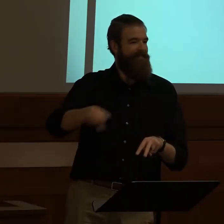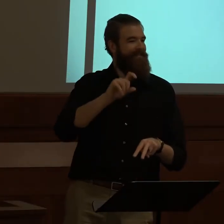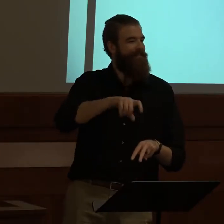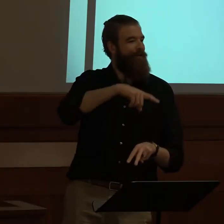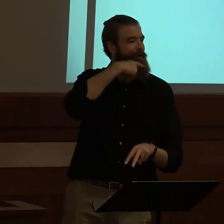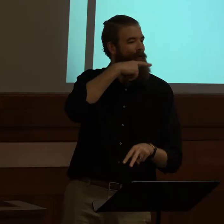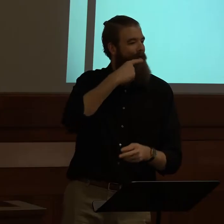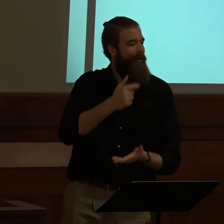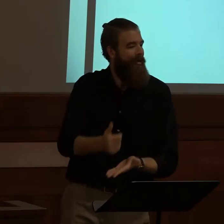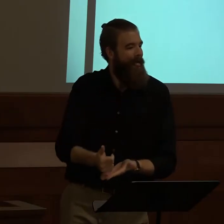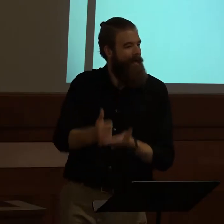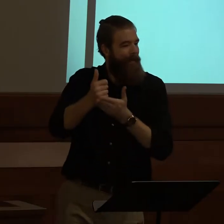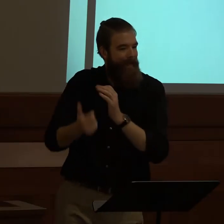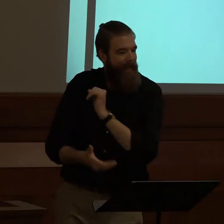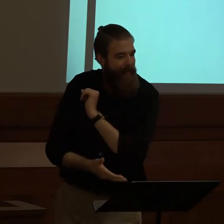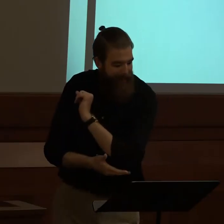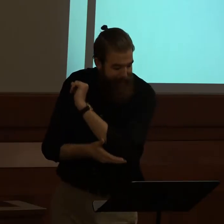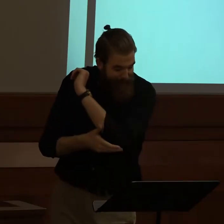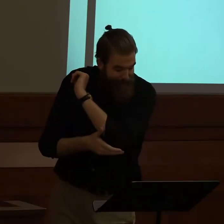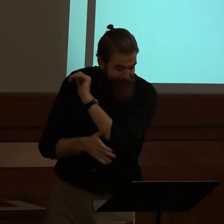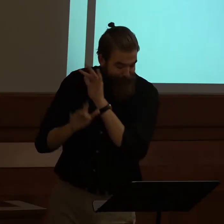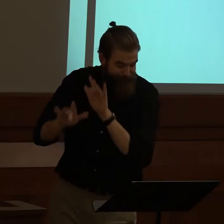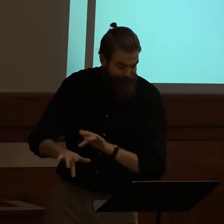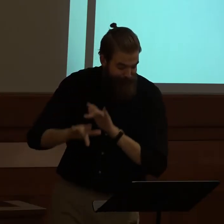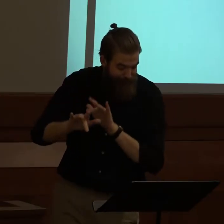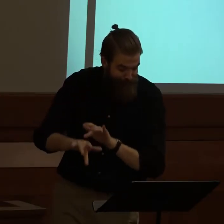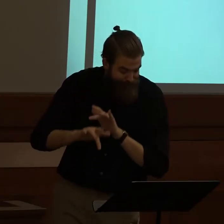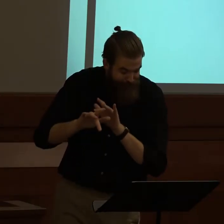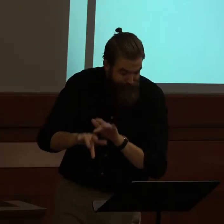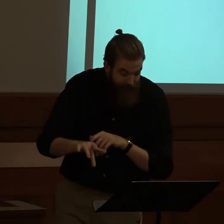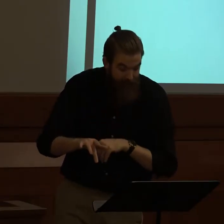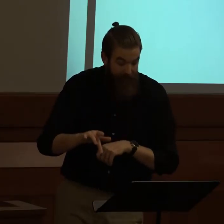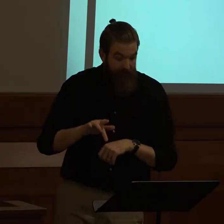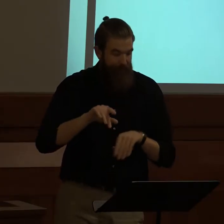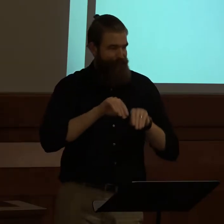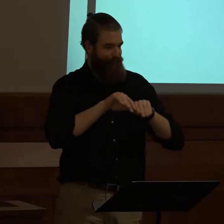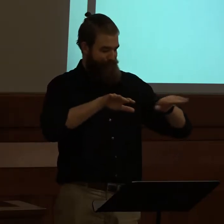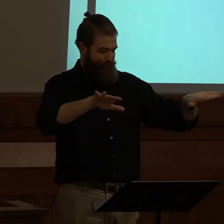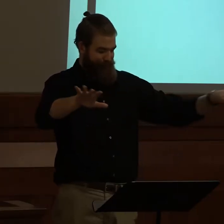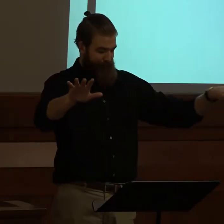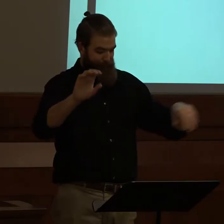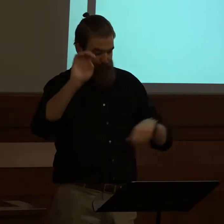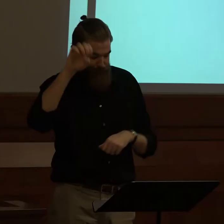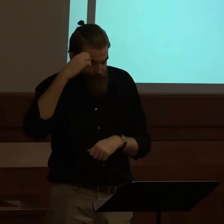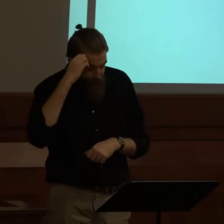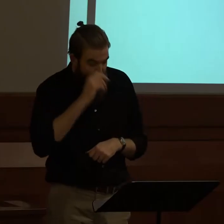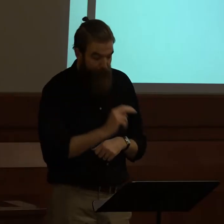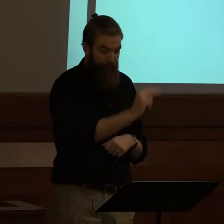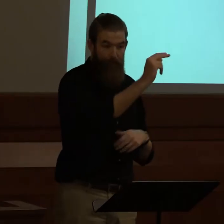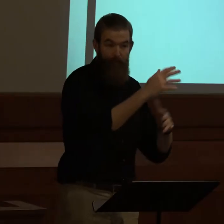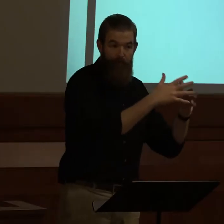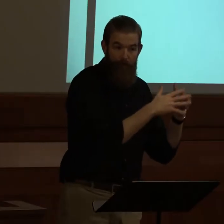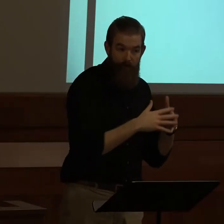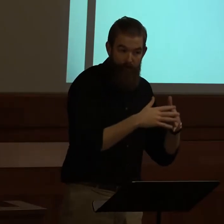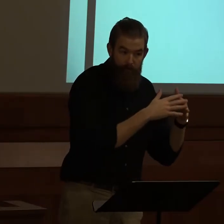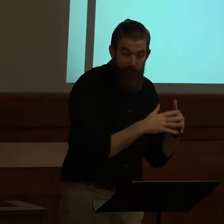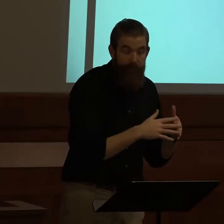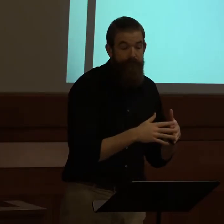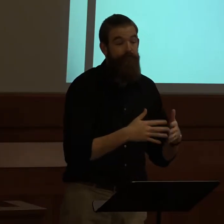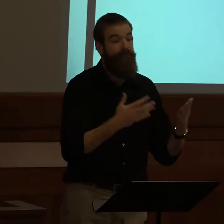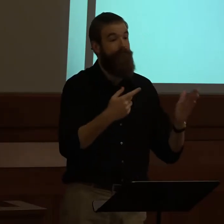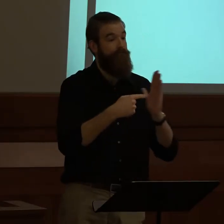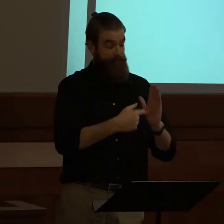deaf education, not the explorer, taught the deaf sons of wealthy Spaniards how